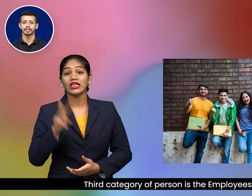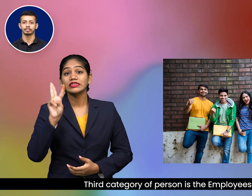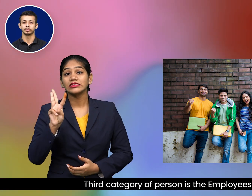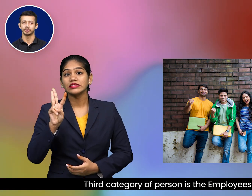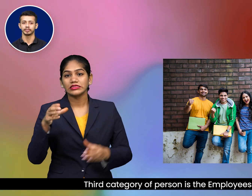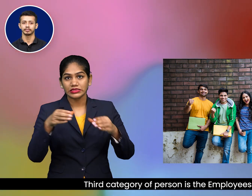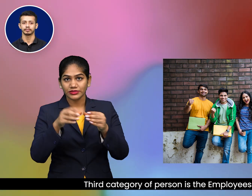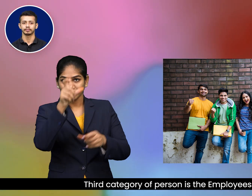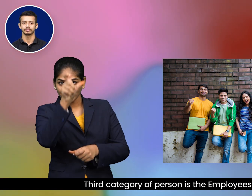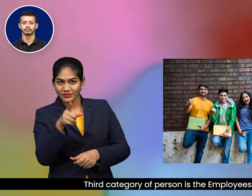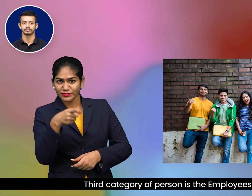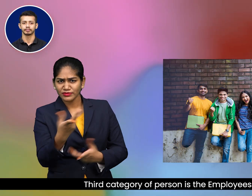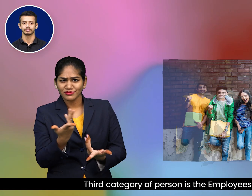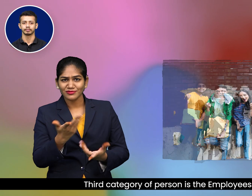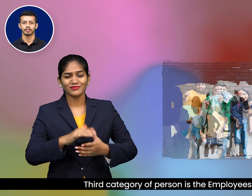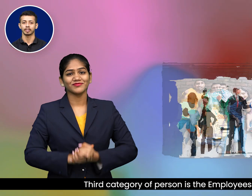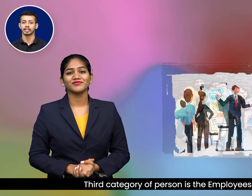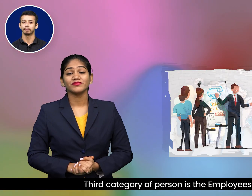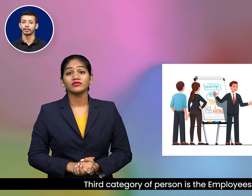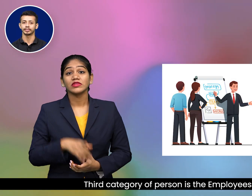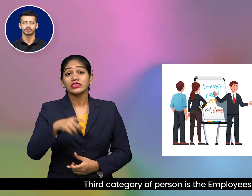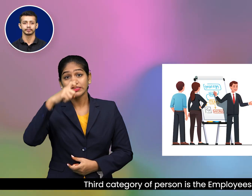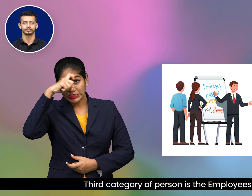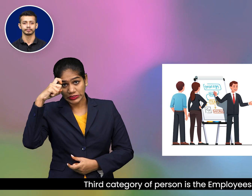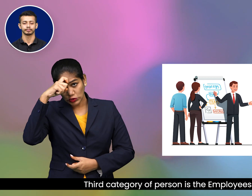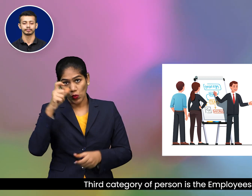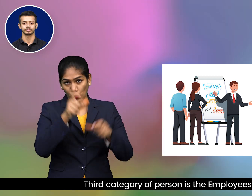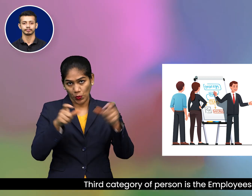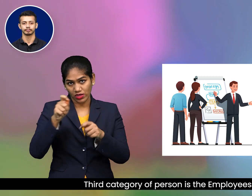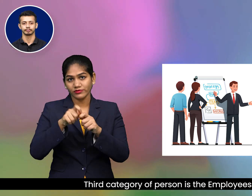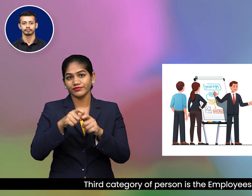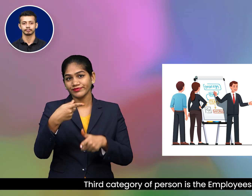Third category of person are the employees.